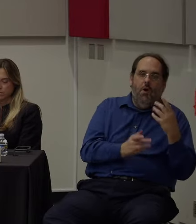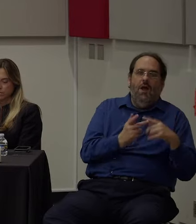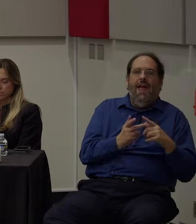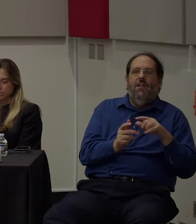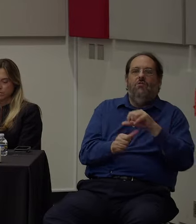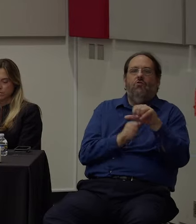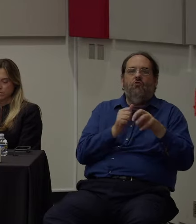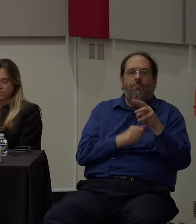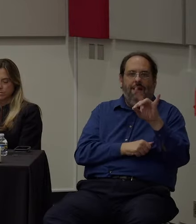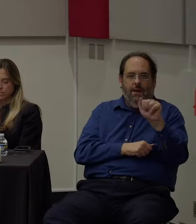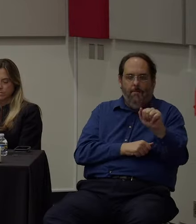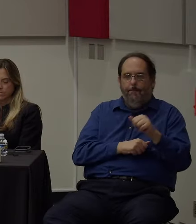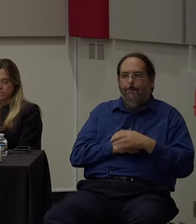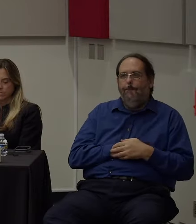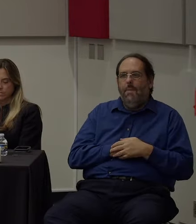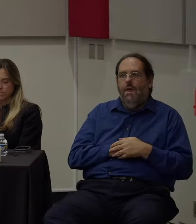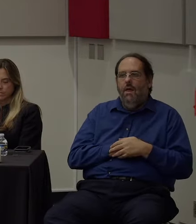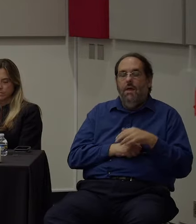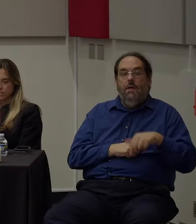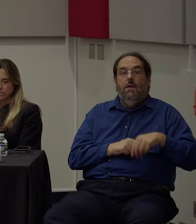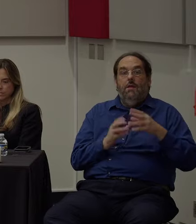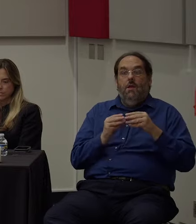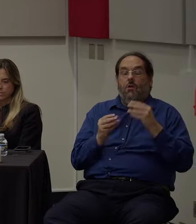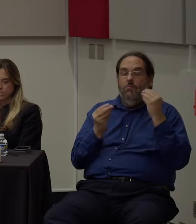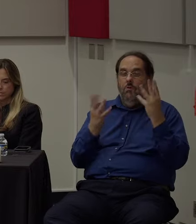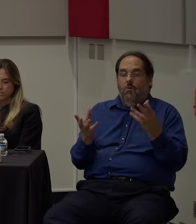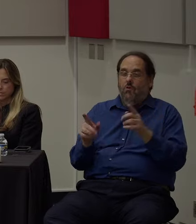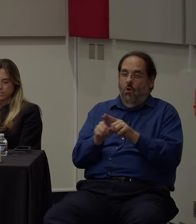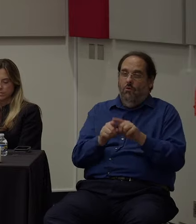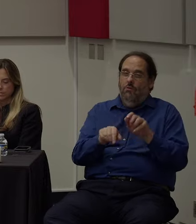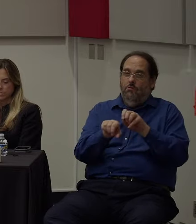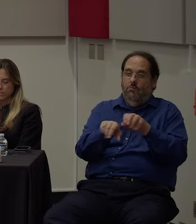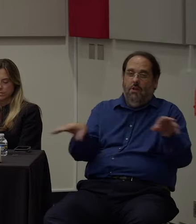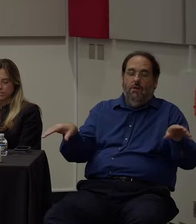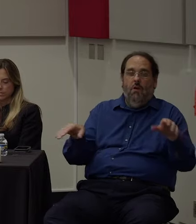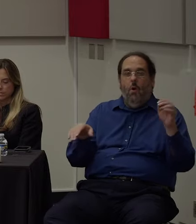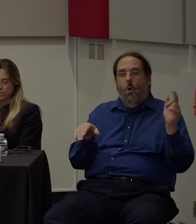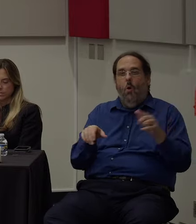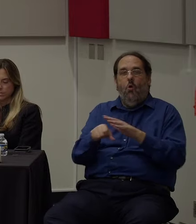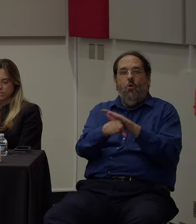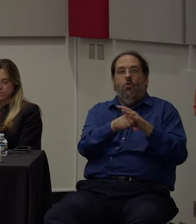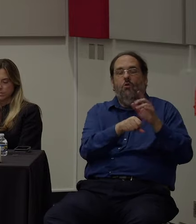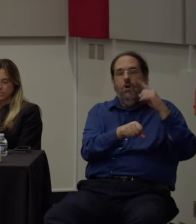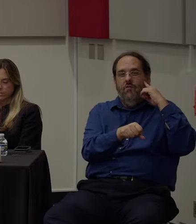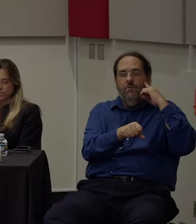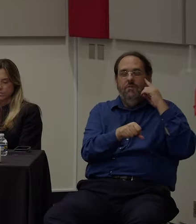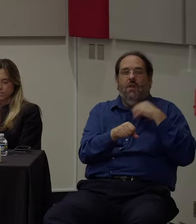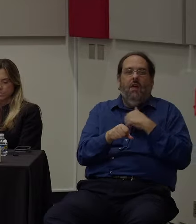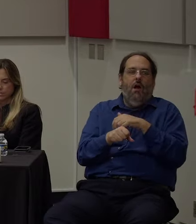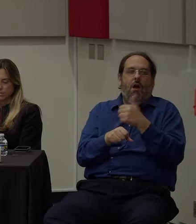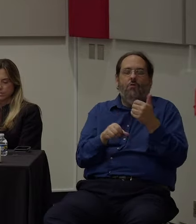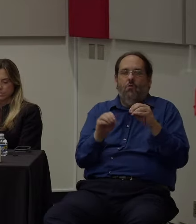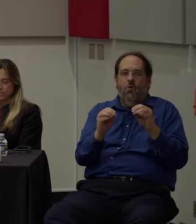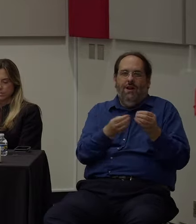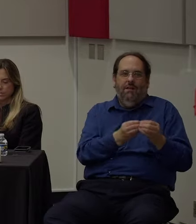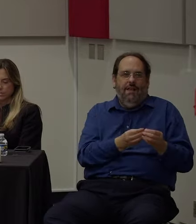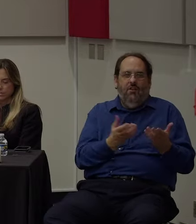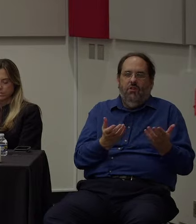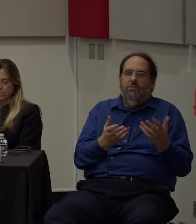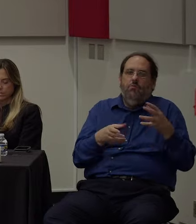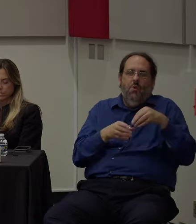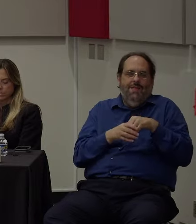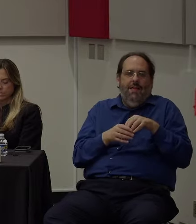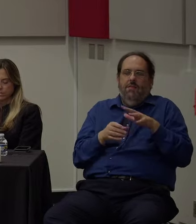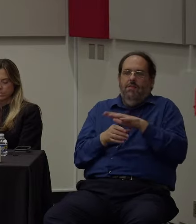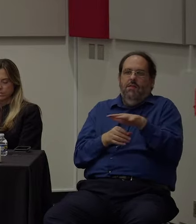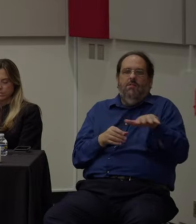on social media. The hearing notice was also sent to all local governments and other organizations